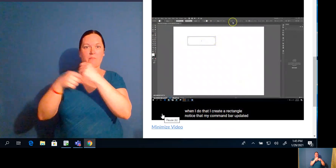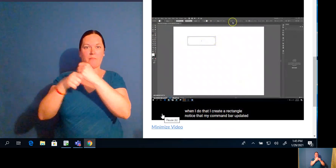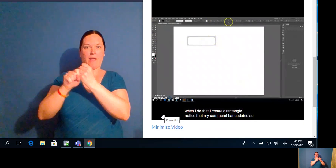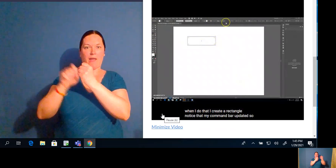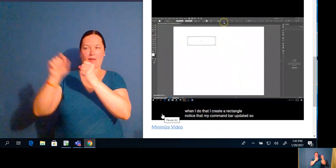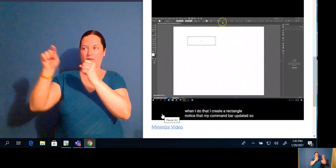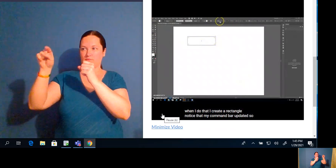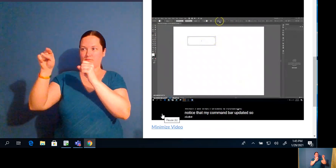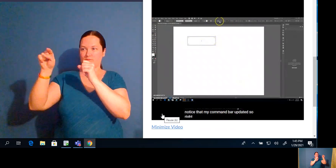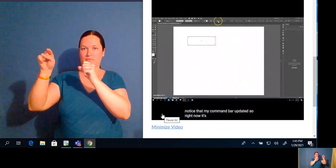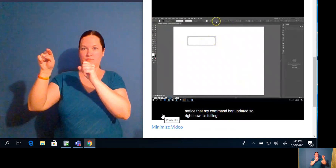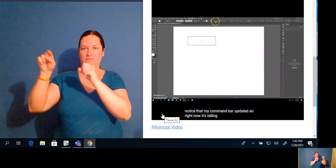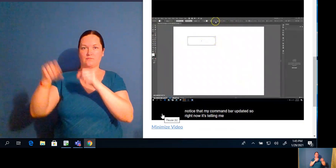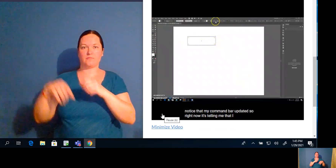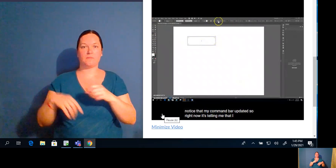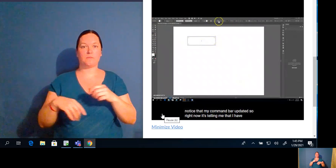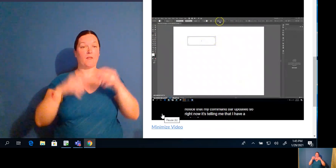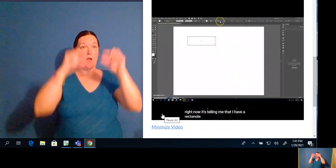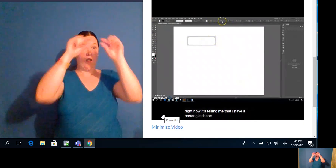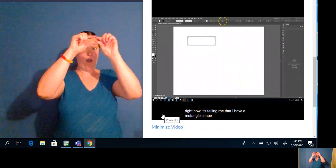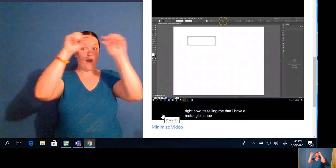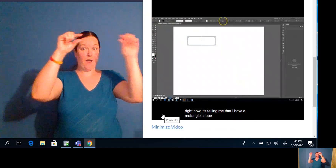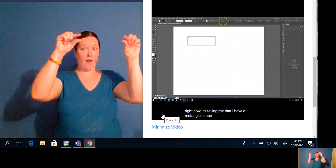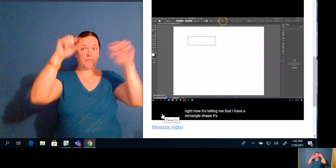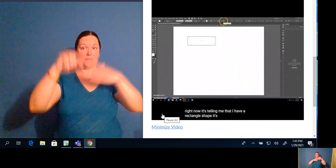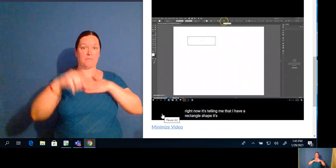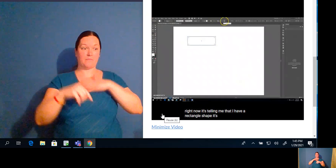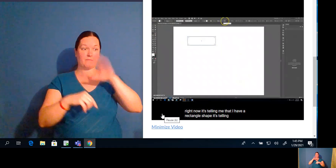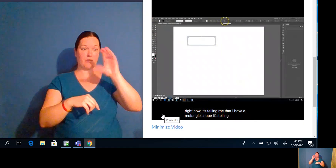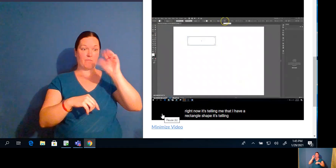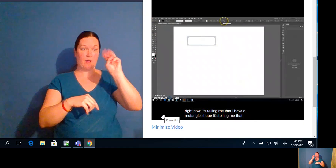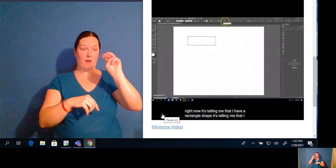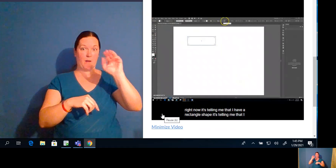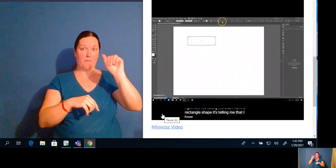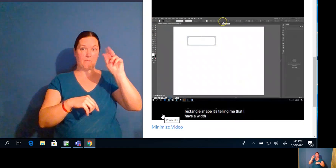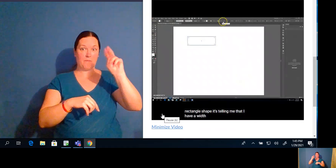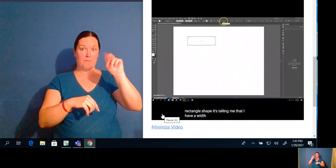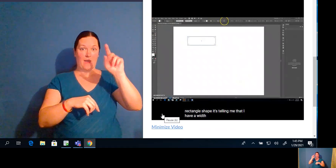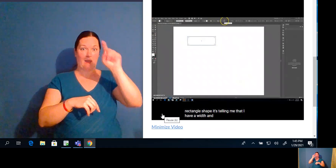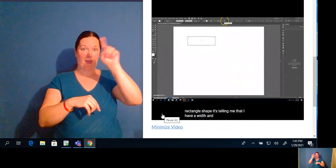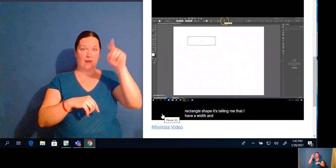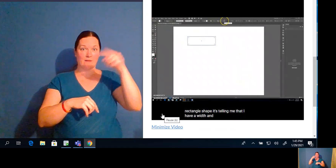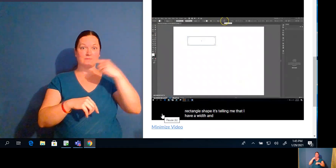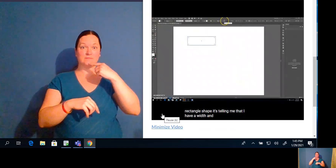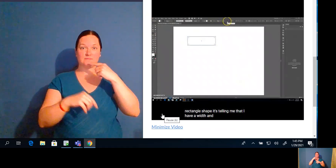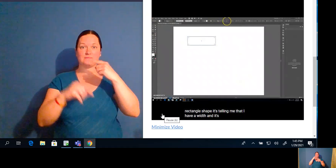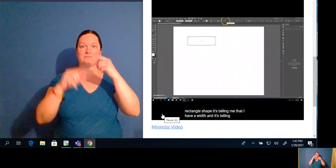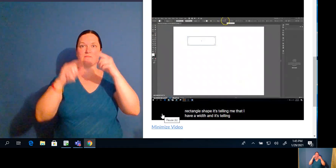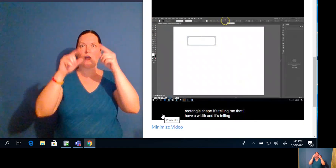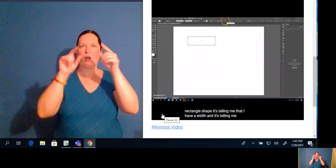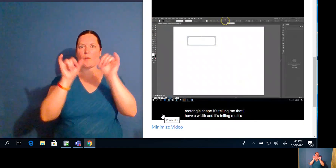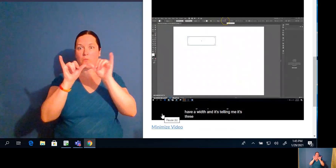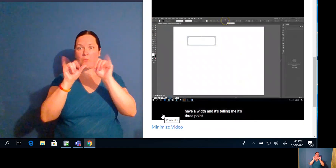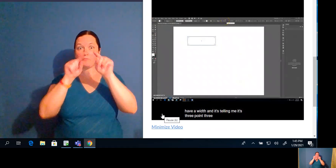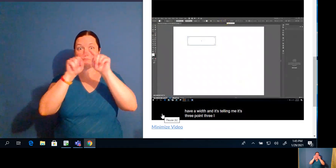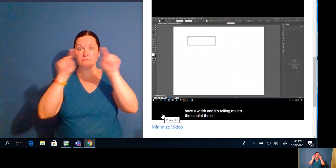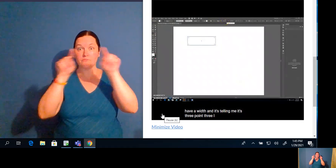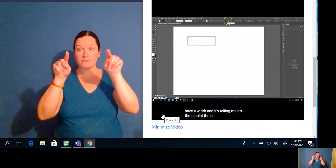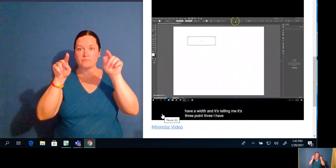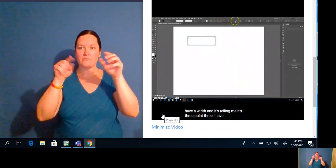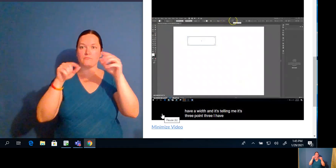bar updated. So right now it's telling me that I have a rectangle shape. It's telling me that I have a width, and it's telling